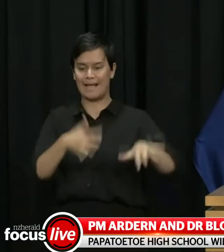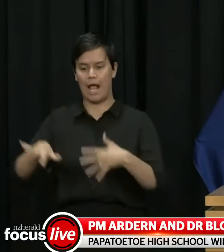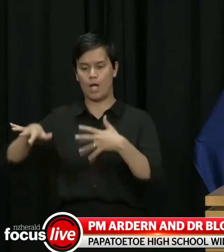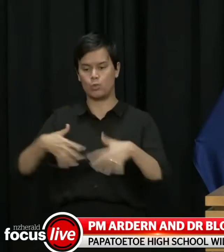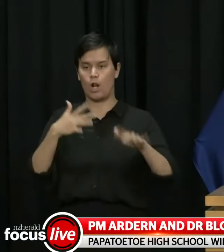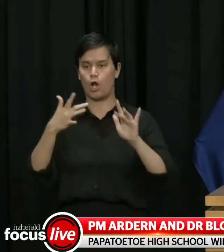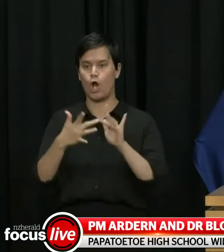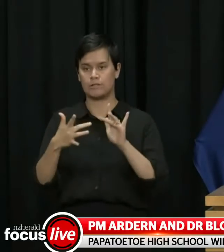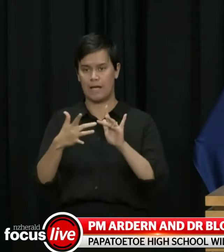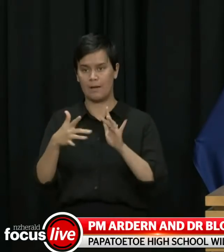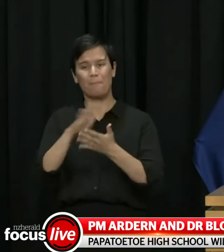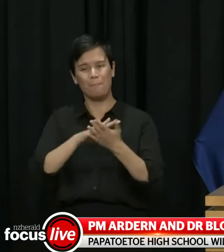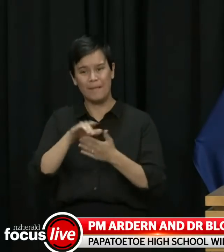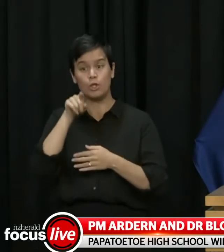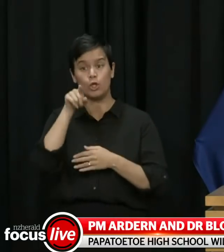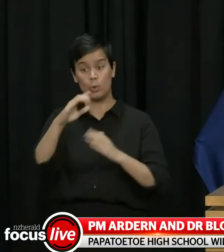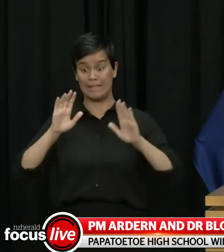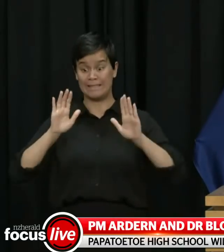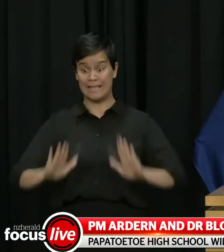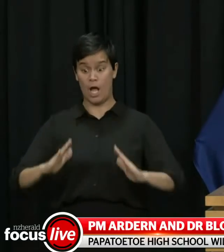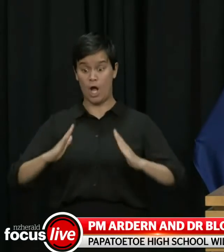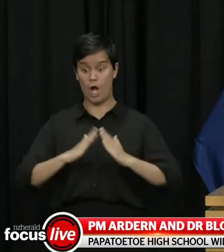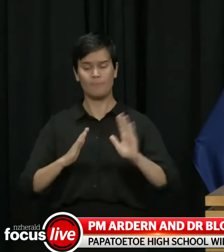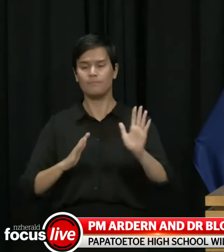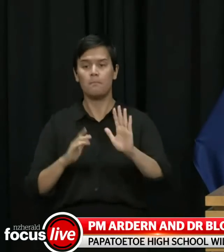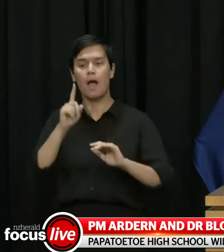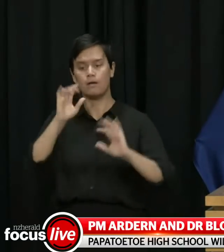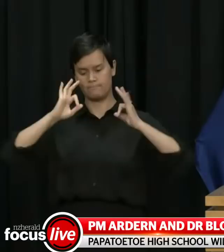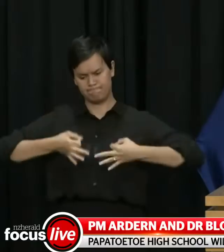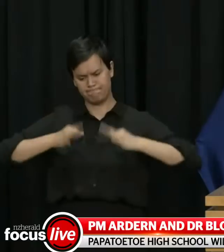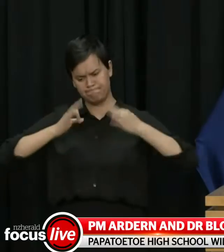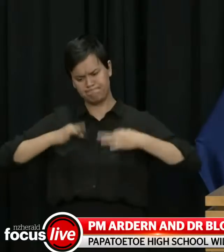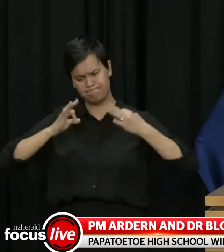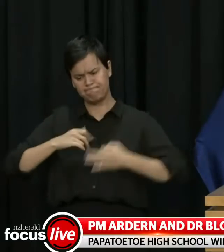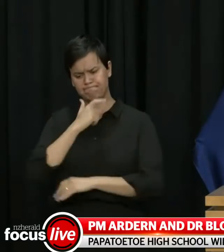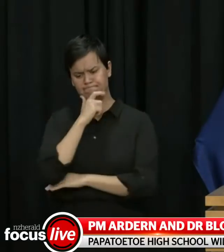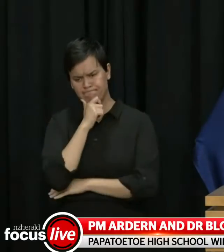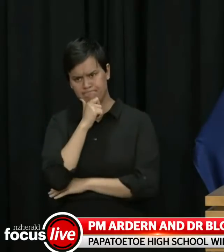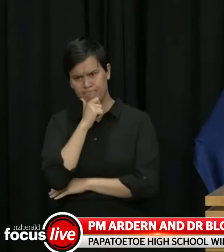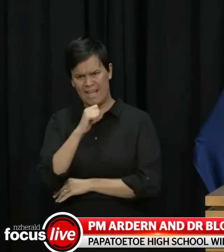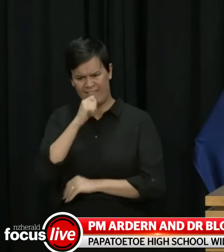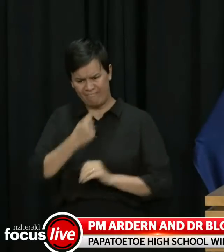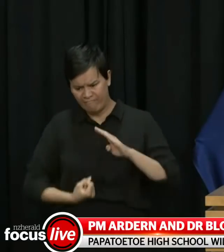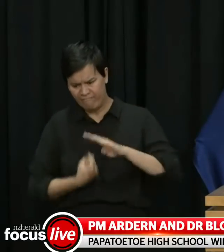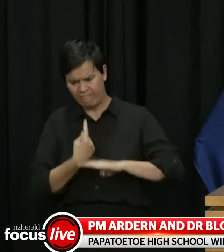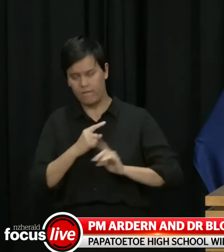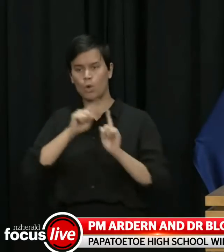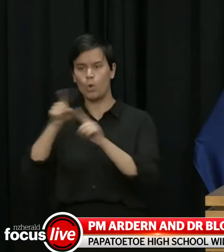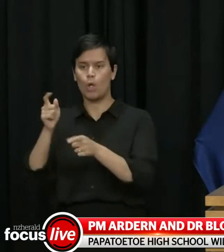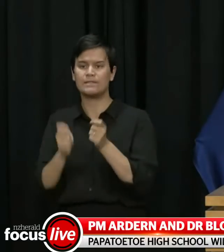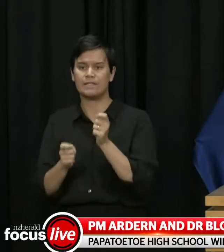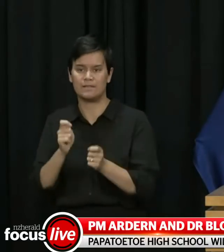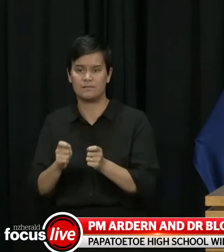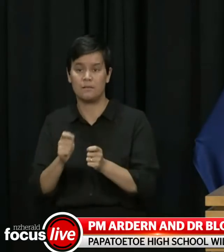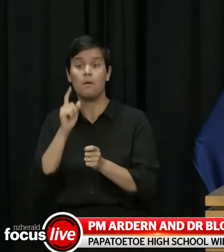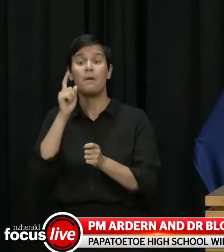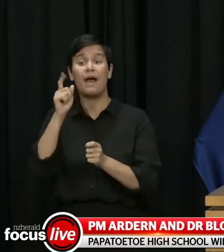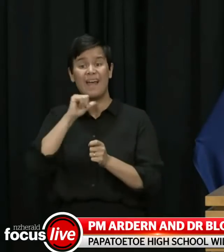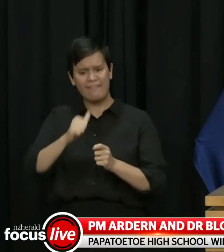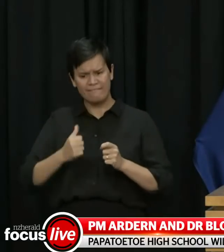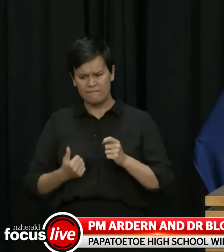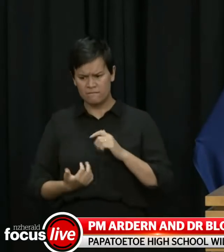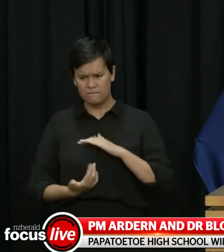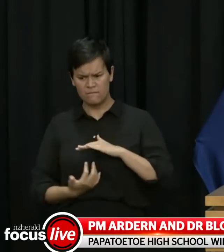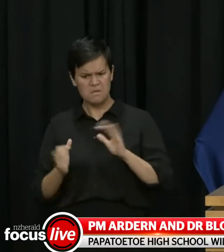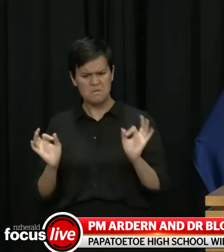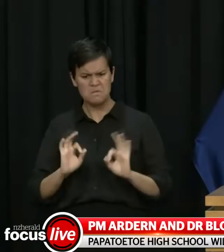do is just be aware of symptoms and be tested. People be tested if they develop symptoms, having called Healthline first. People